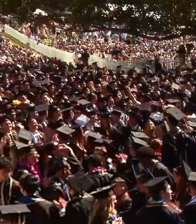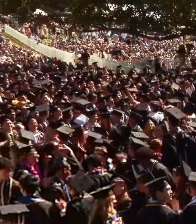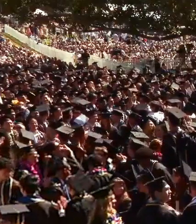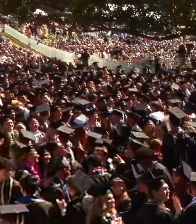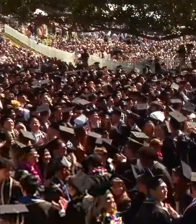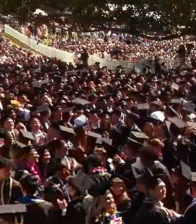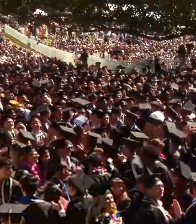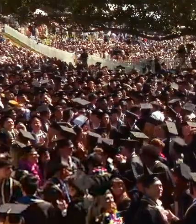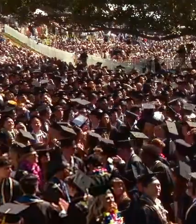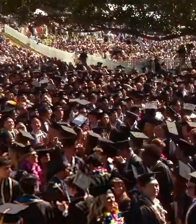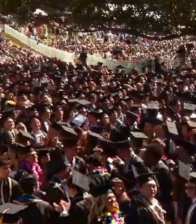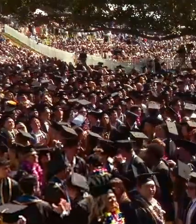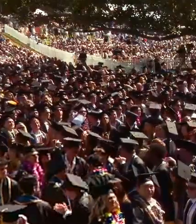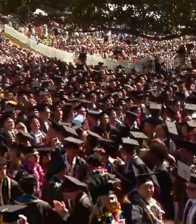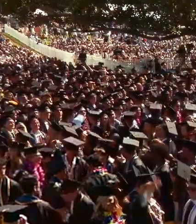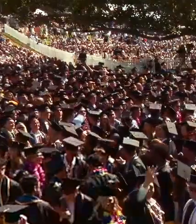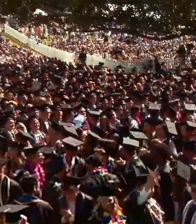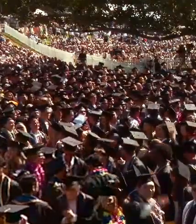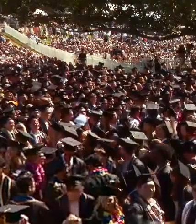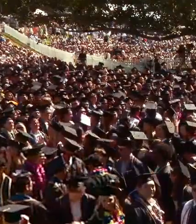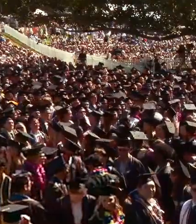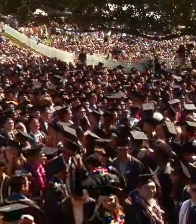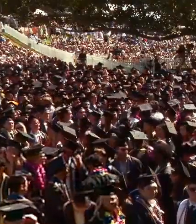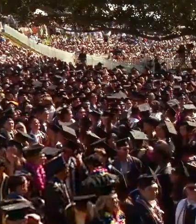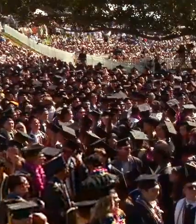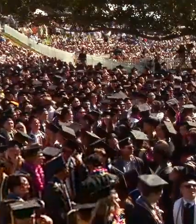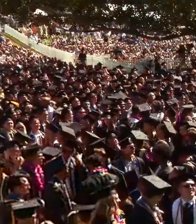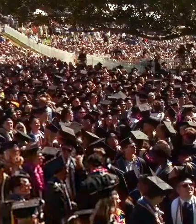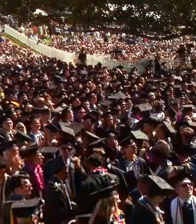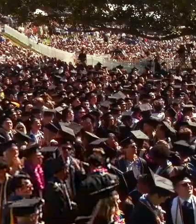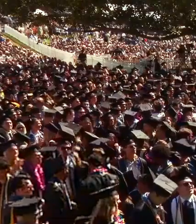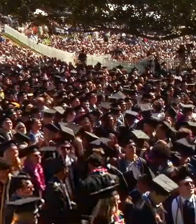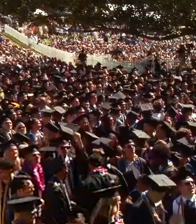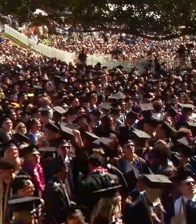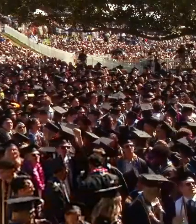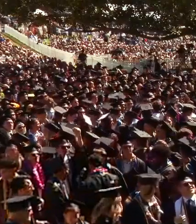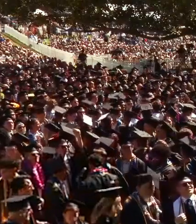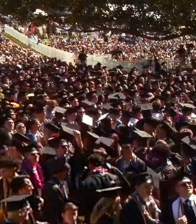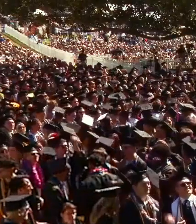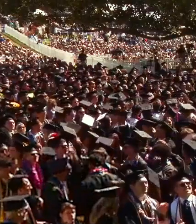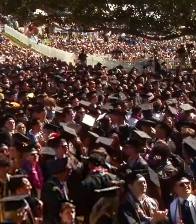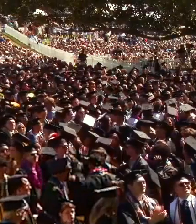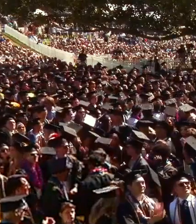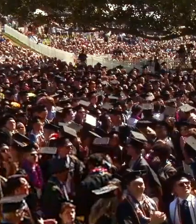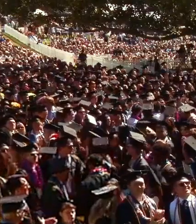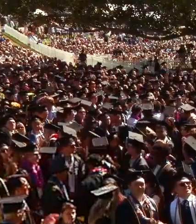And a very happy Father's Day to all of the proud dads.